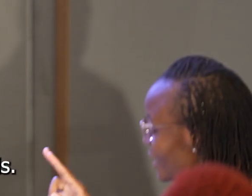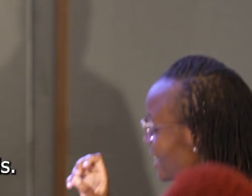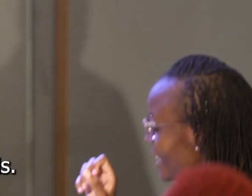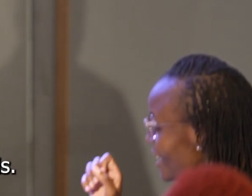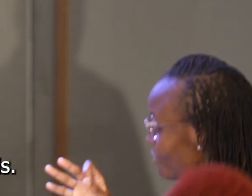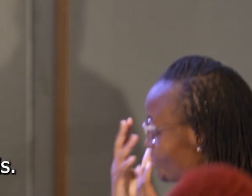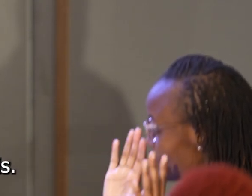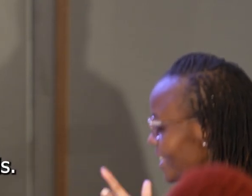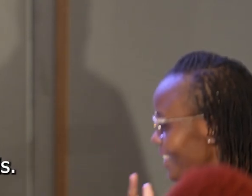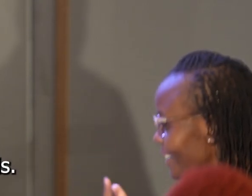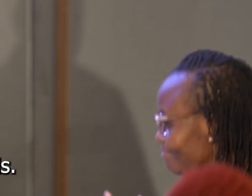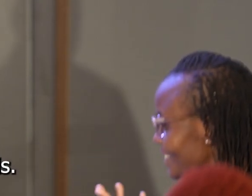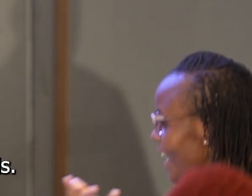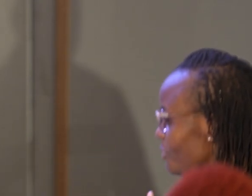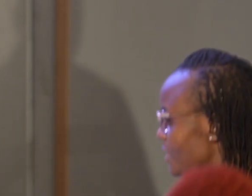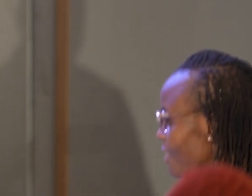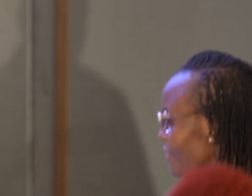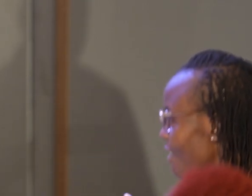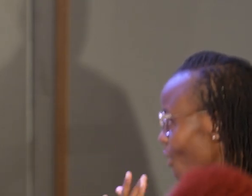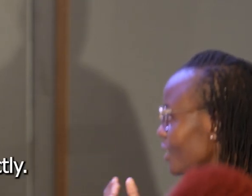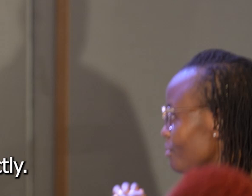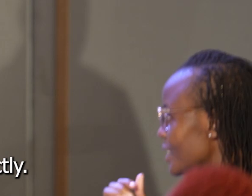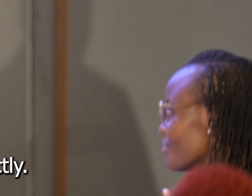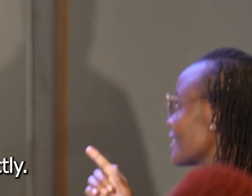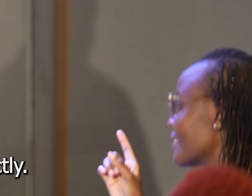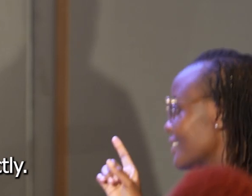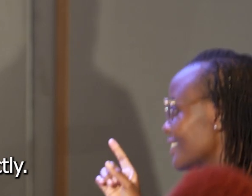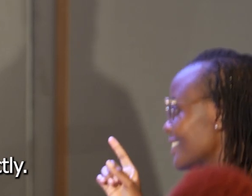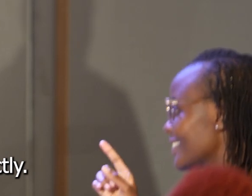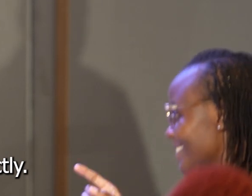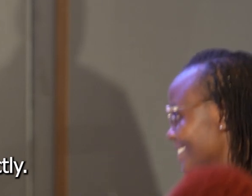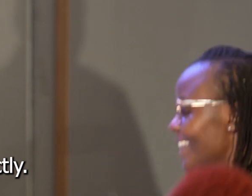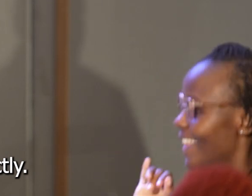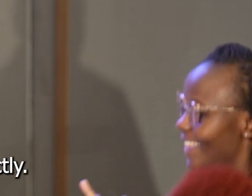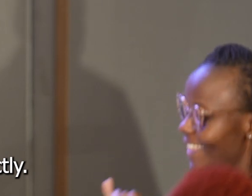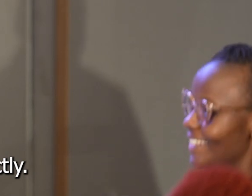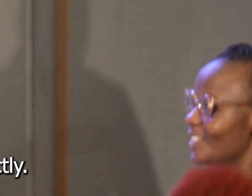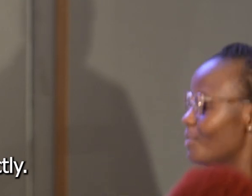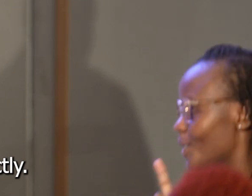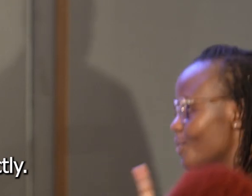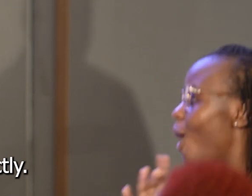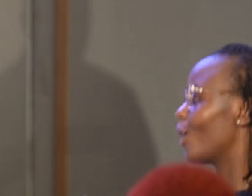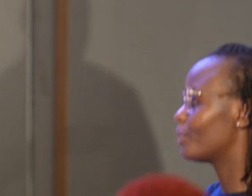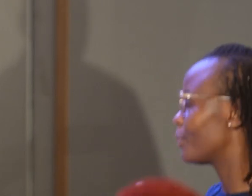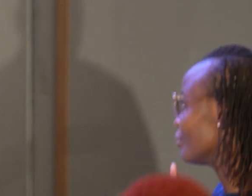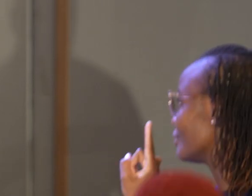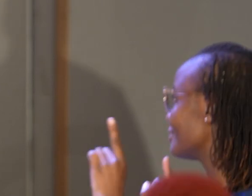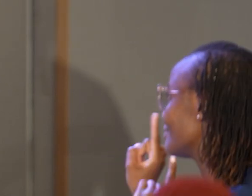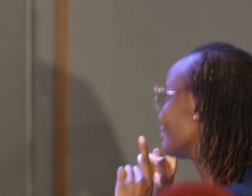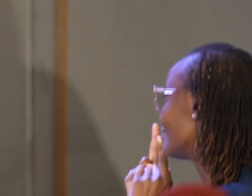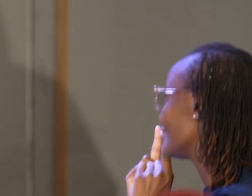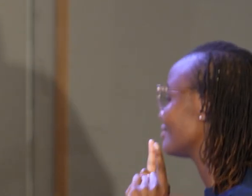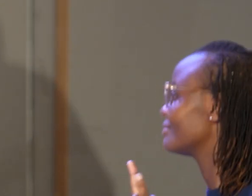who have, or maybe see me after this. I've given people, that's my way of making sure people come and talk to me directly.